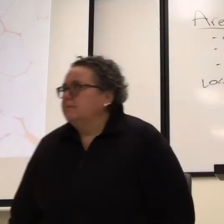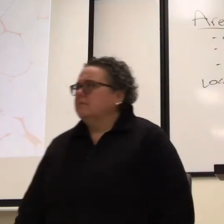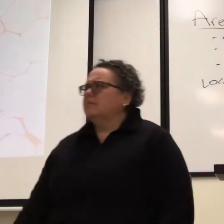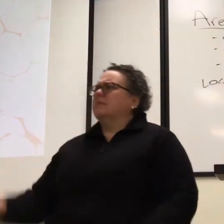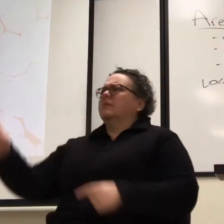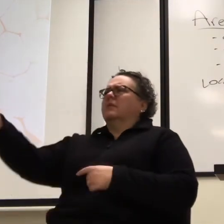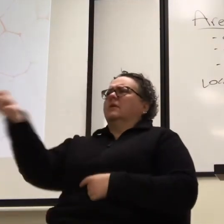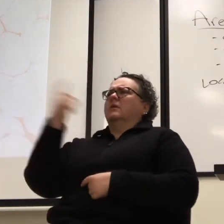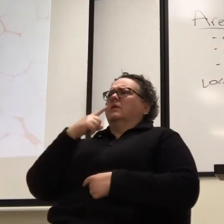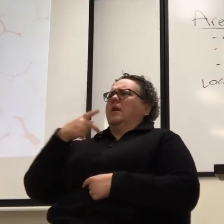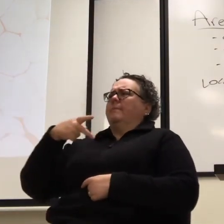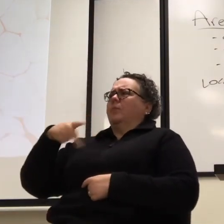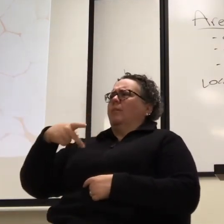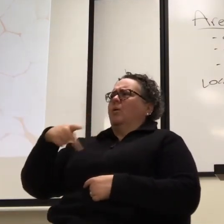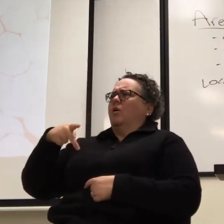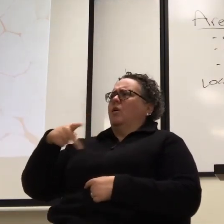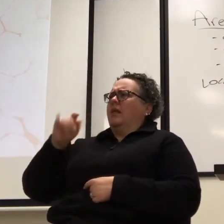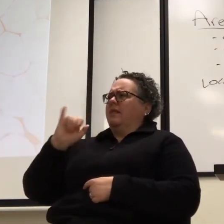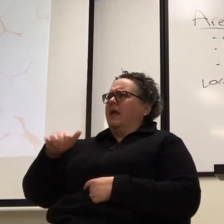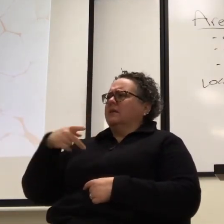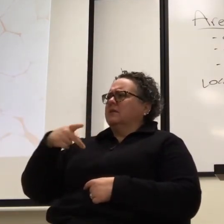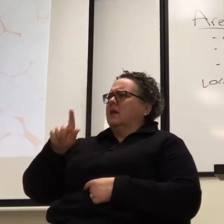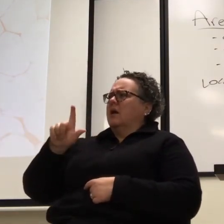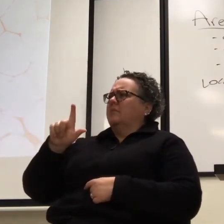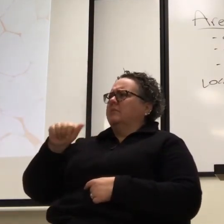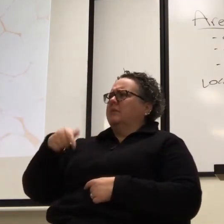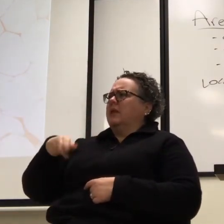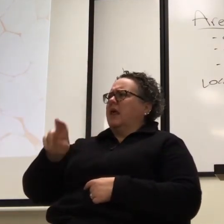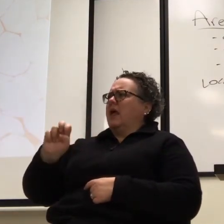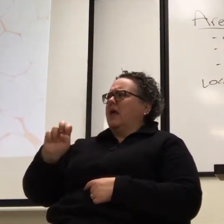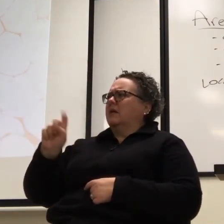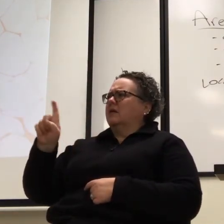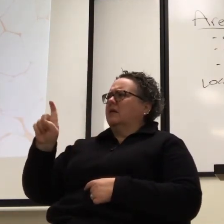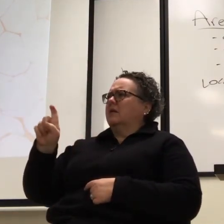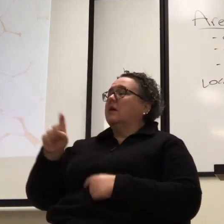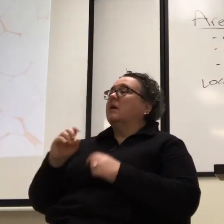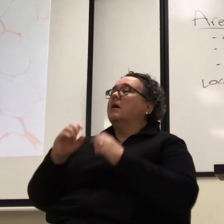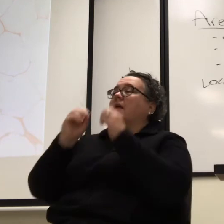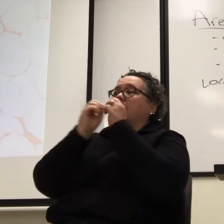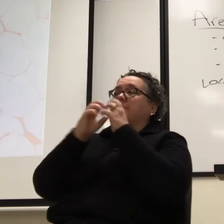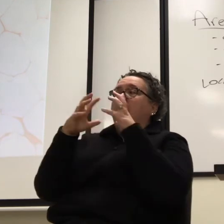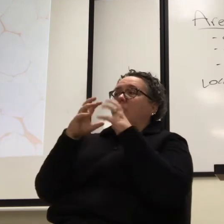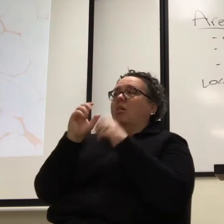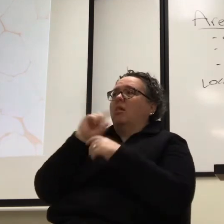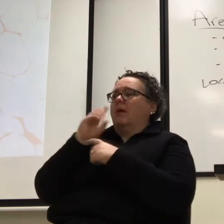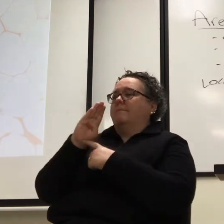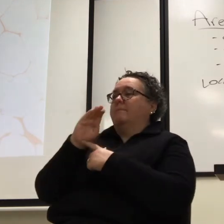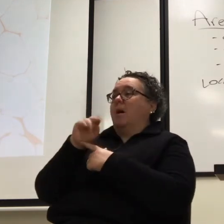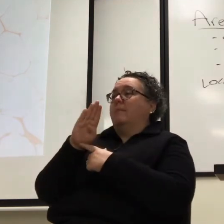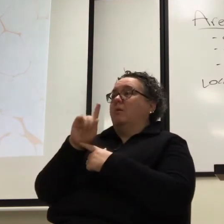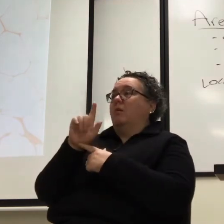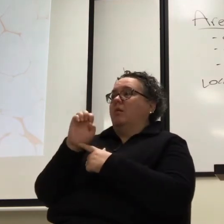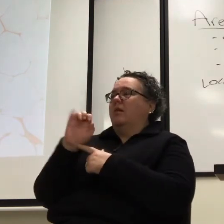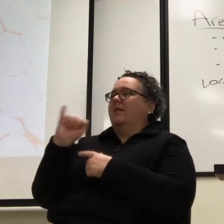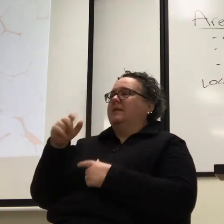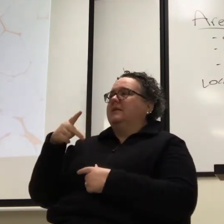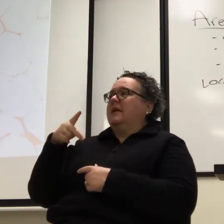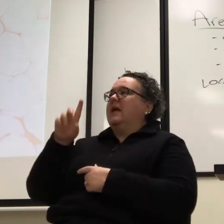Are the bubbles the little black dots? The bubbles are the adipocytes. Okay, okay.